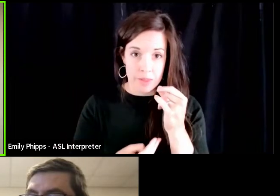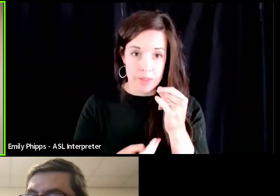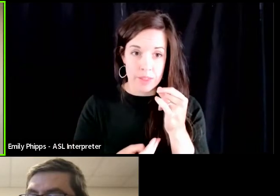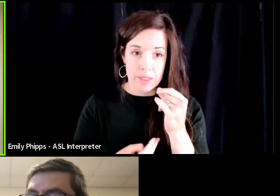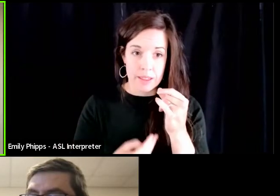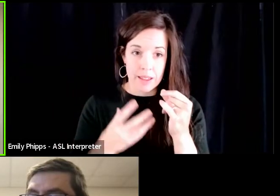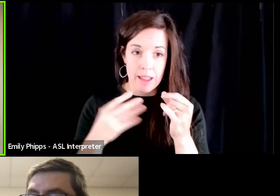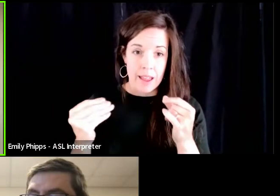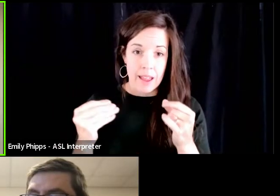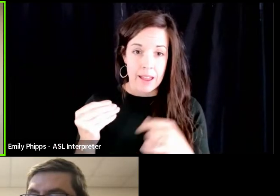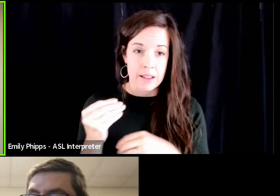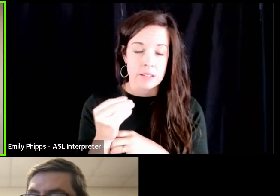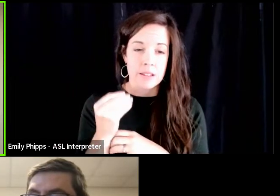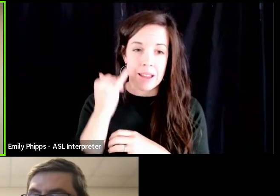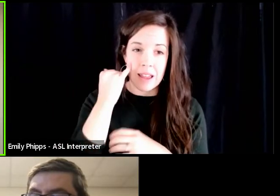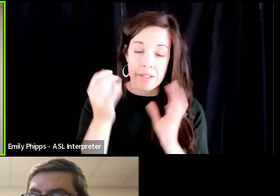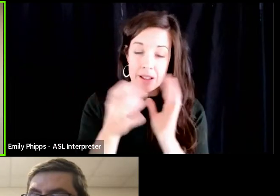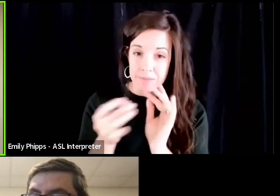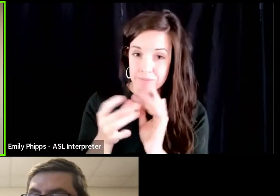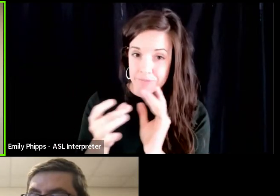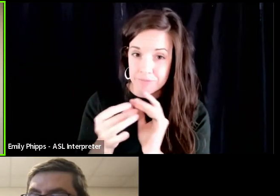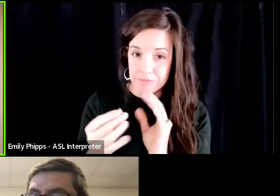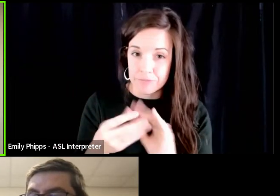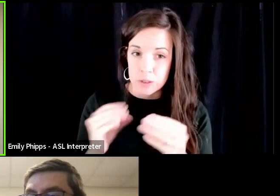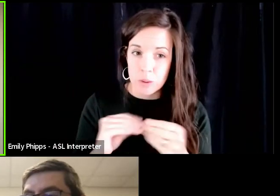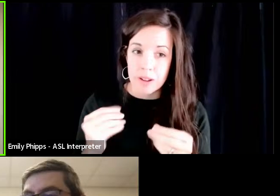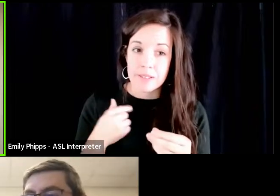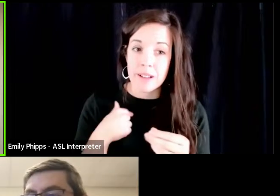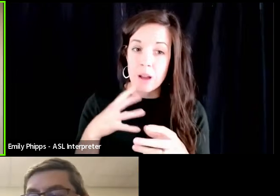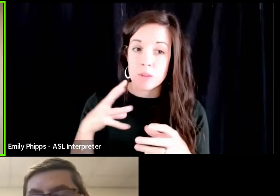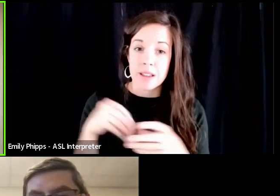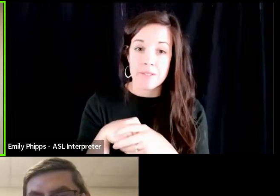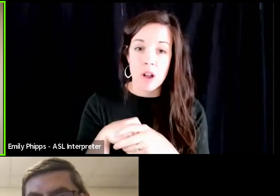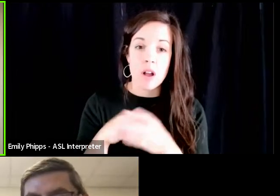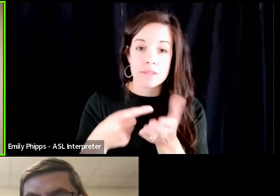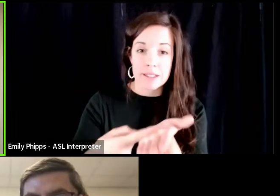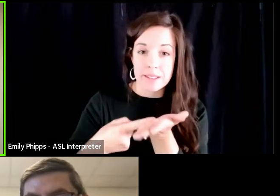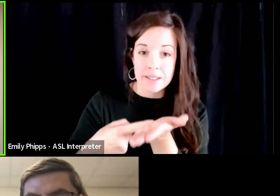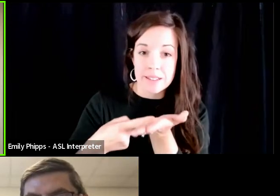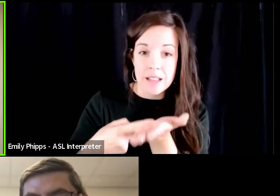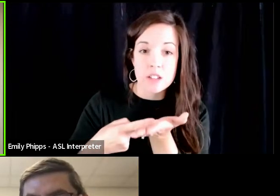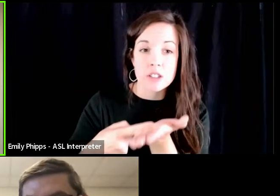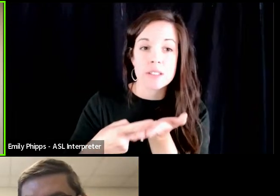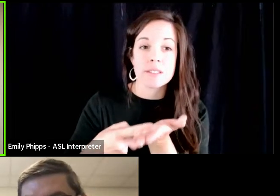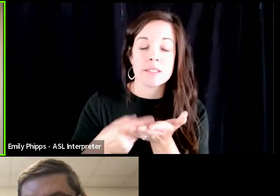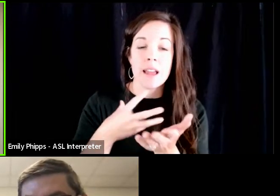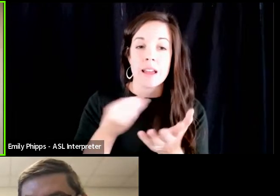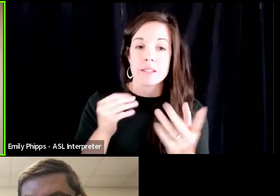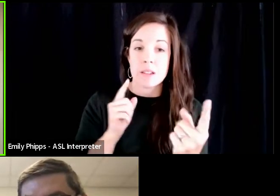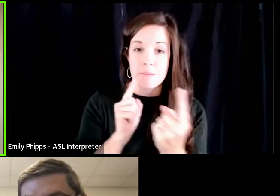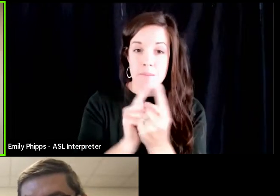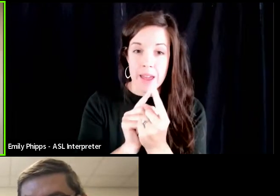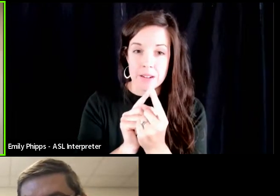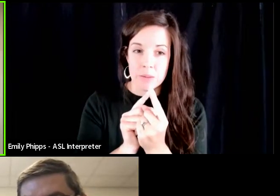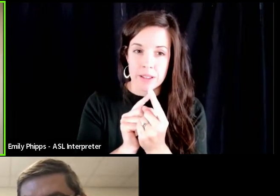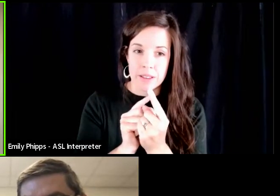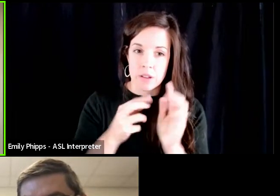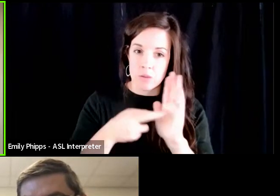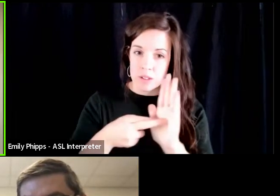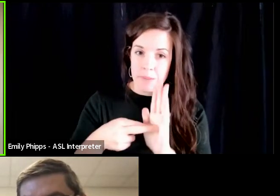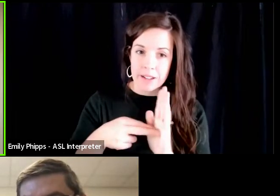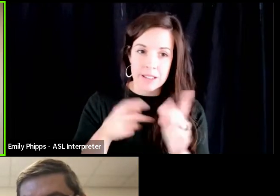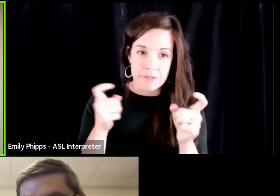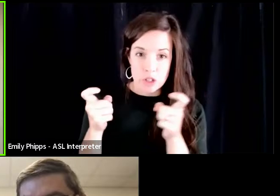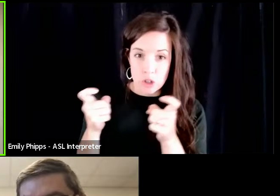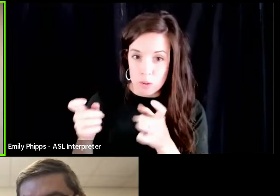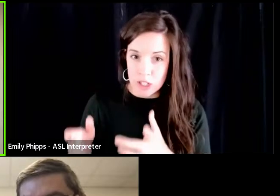If I can tell you a little bit of story, you know, I actually was involved in the discussions and met with the respective negotiators on